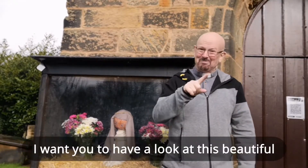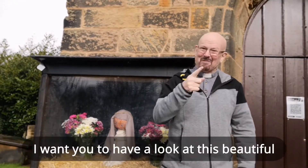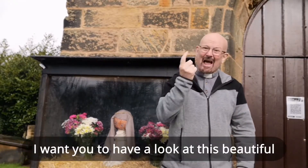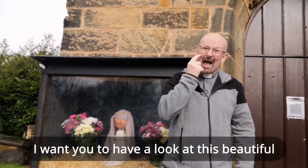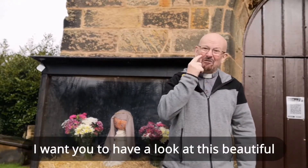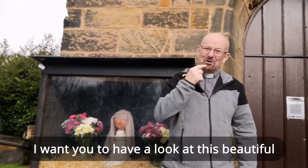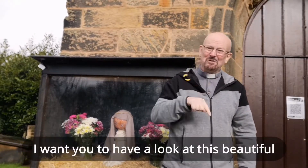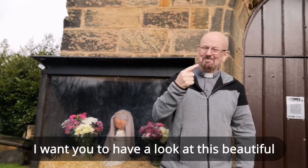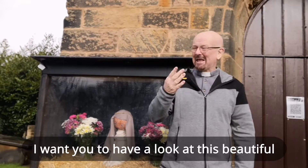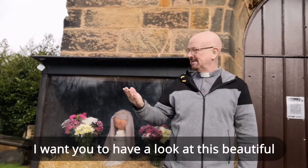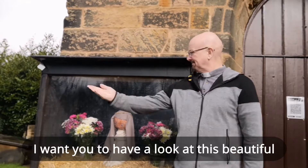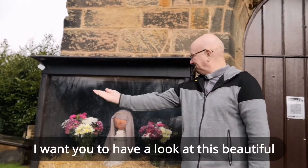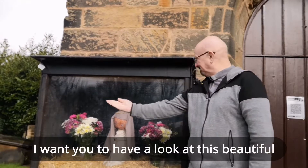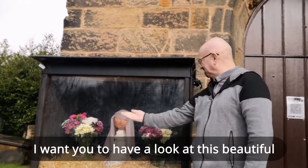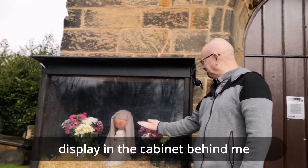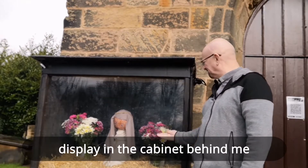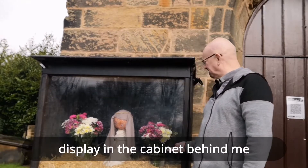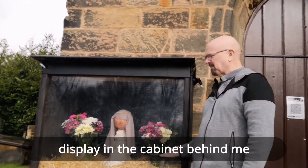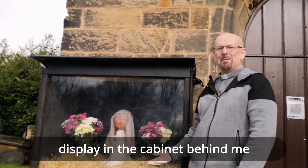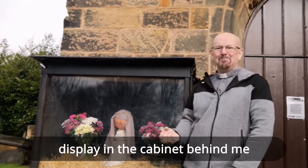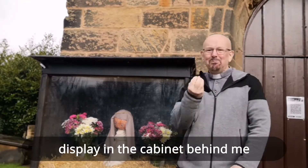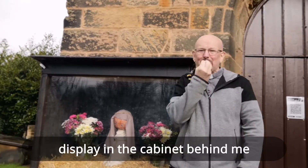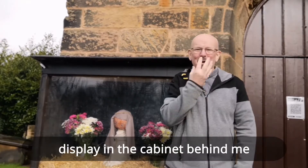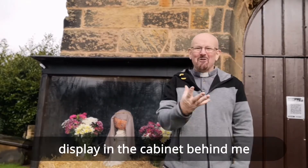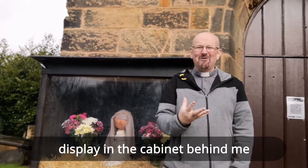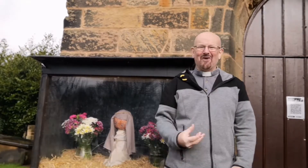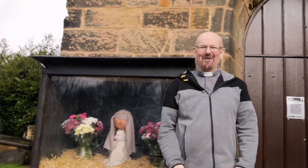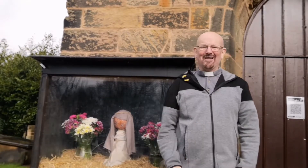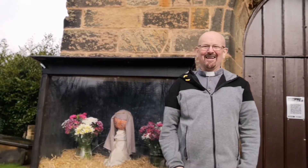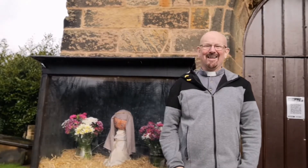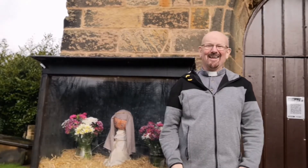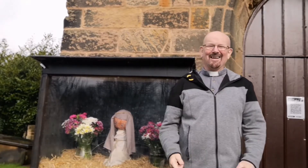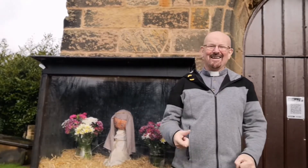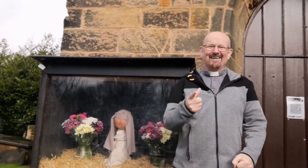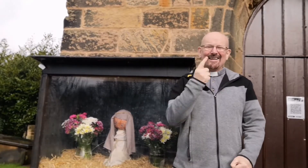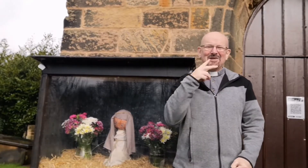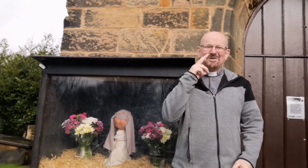I want you to have a look at this beautiful display in the cabinet behind me.